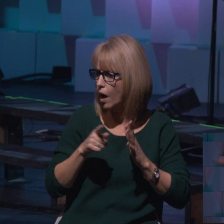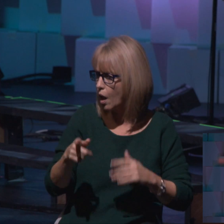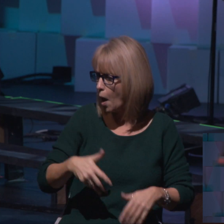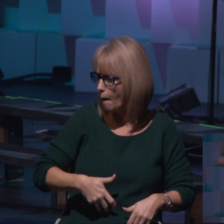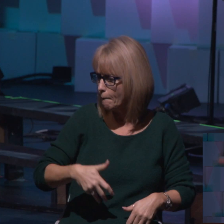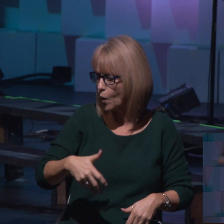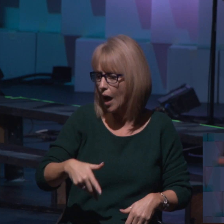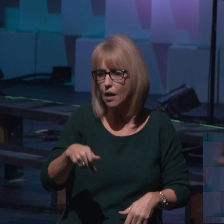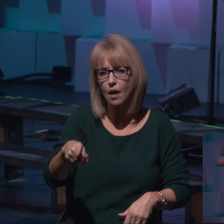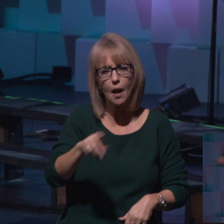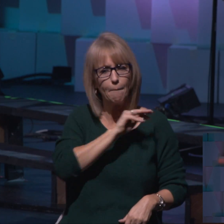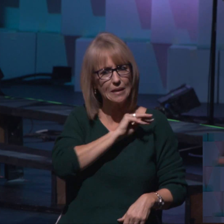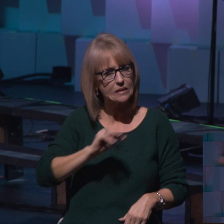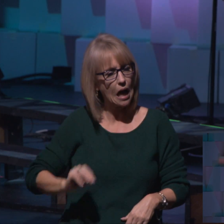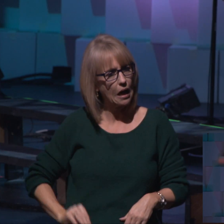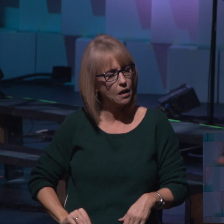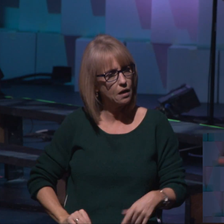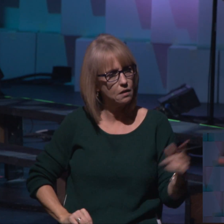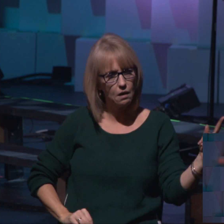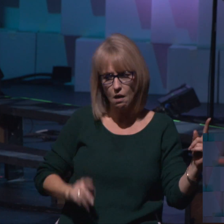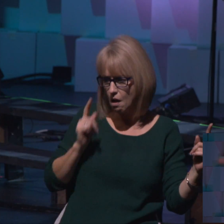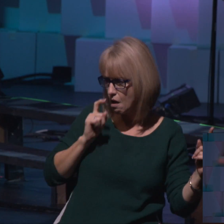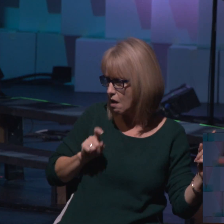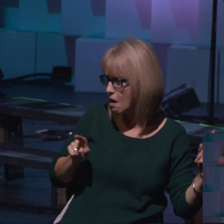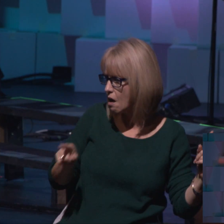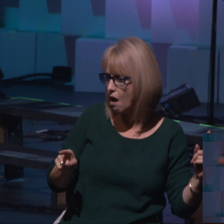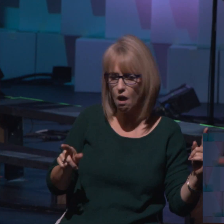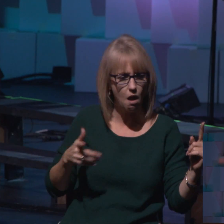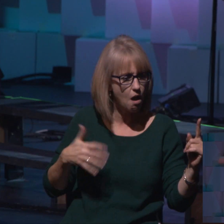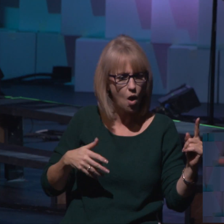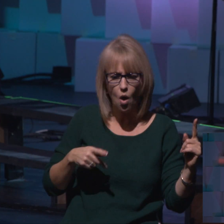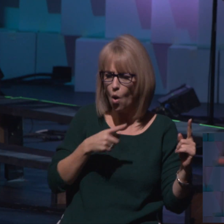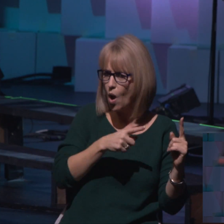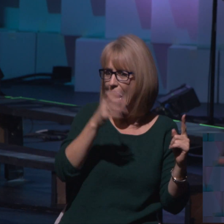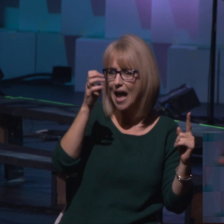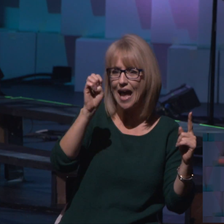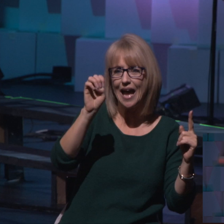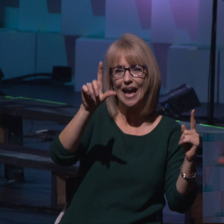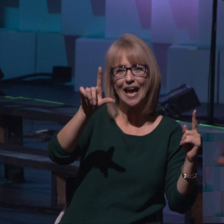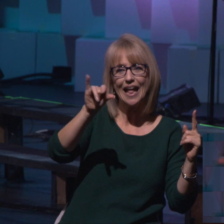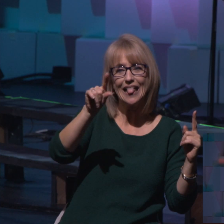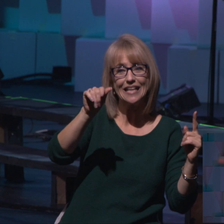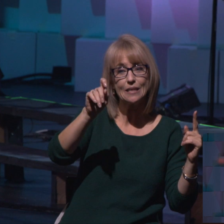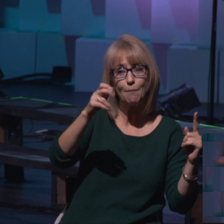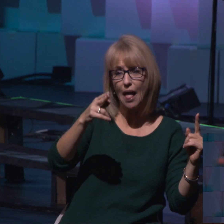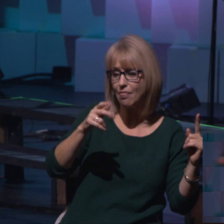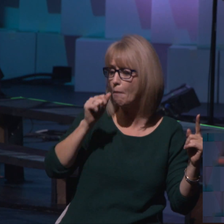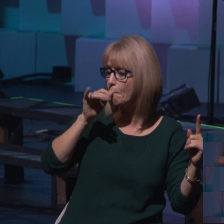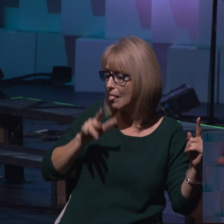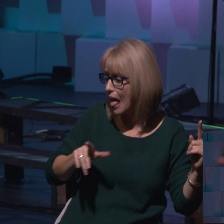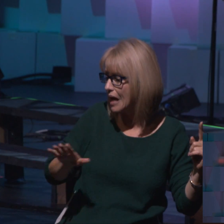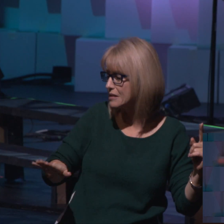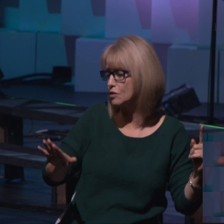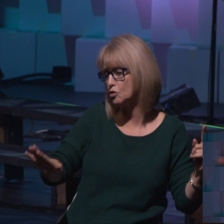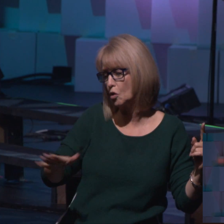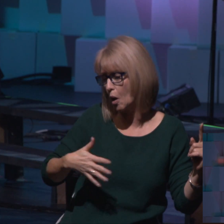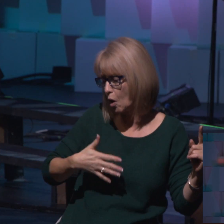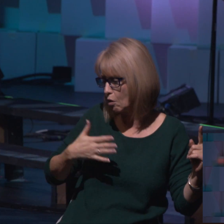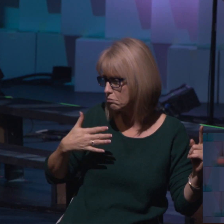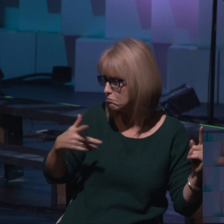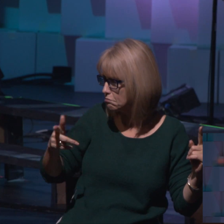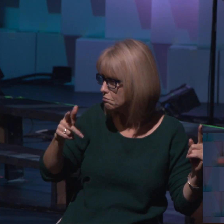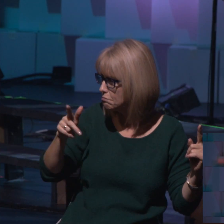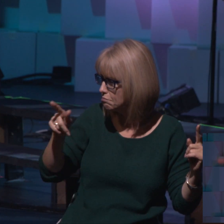with the coming Messiah. And so Elizabeth gives her a blessing. And then Mary's response was a song of